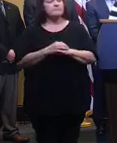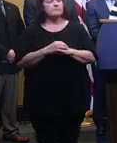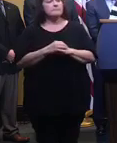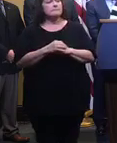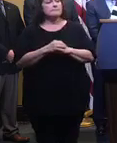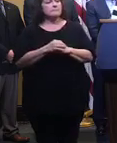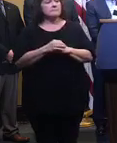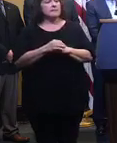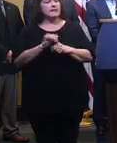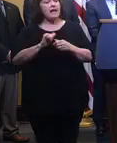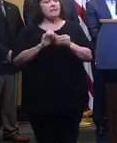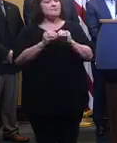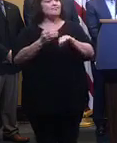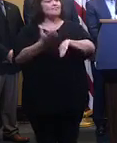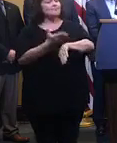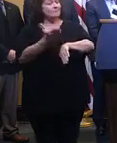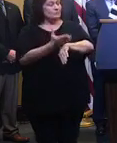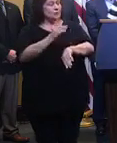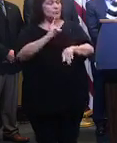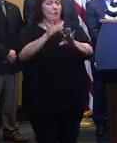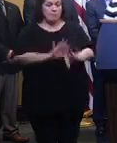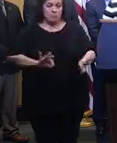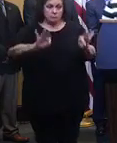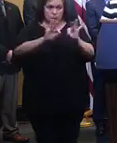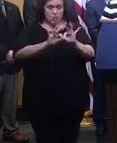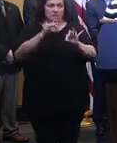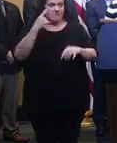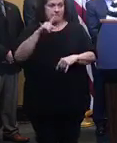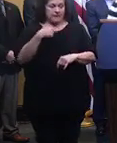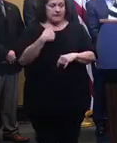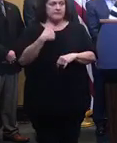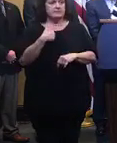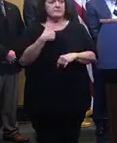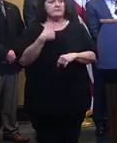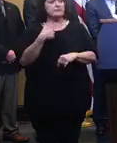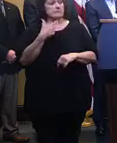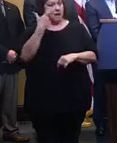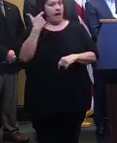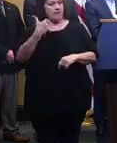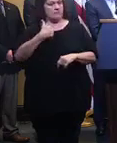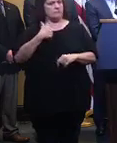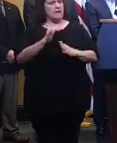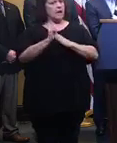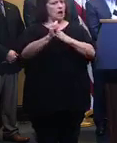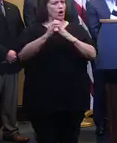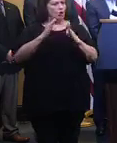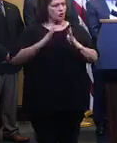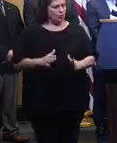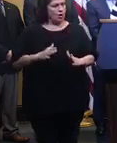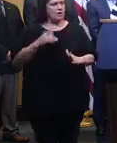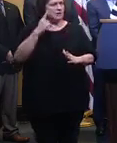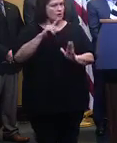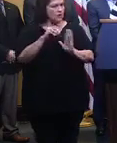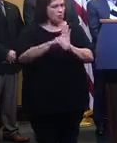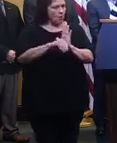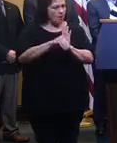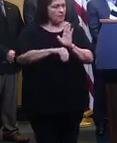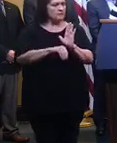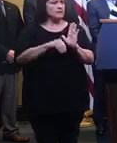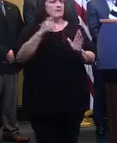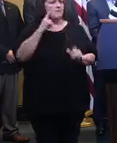Infrastructure has been a top priority for me in my capacity as a community leader on the New Orleans City